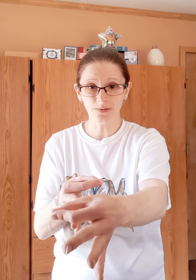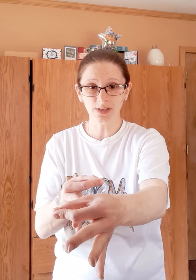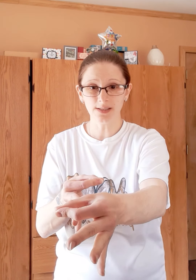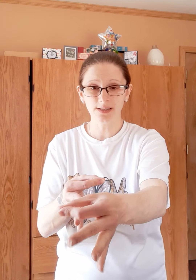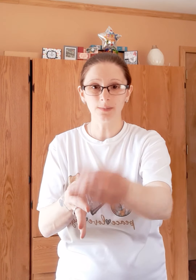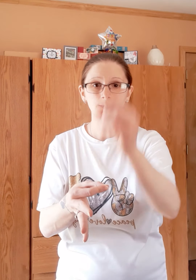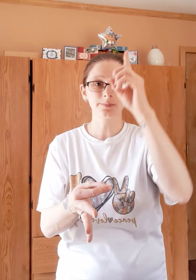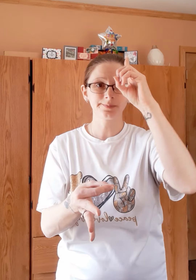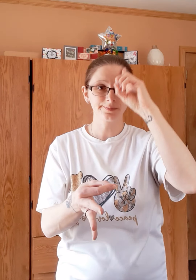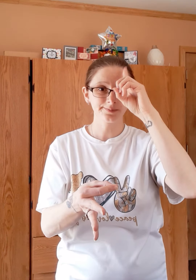Faithfulness.